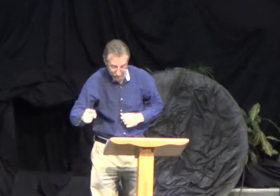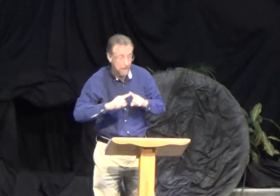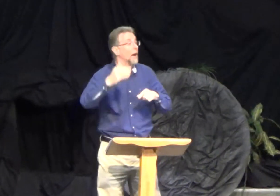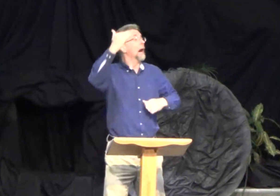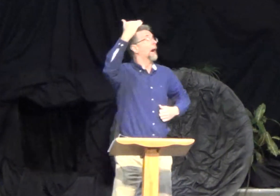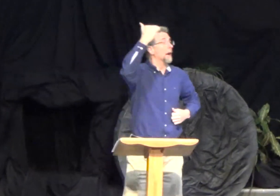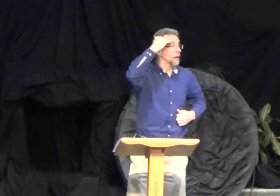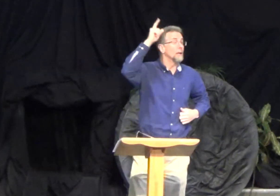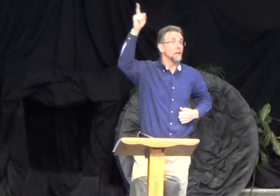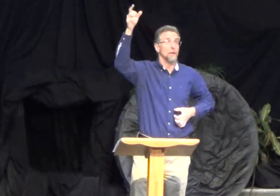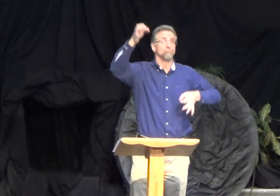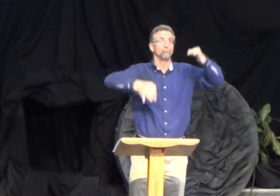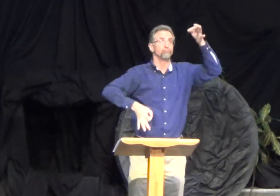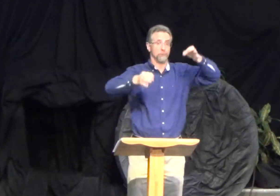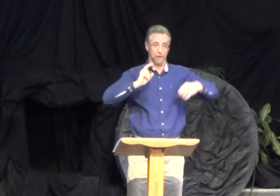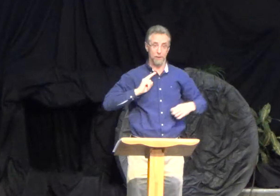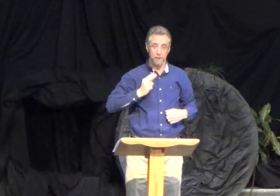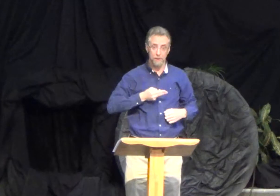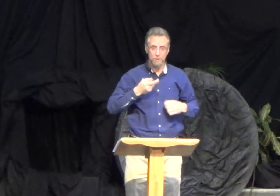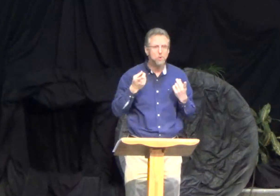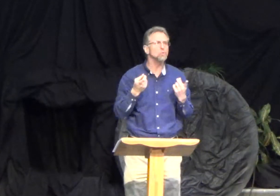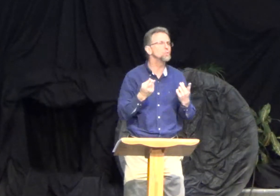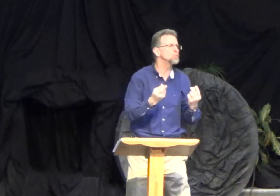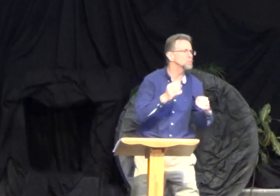We don't know when he's coming, but we know he will judge.